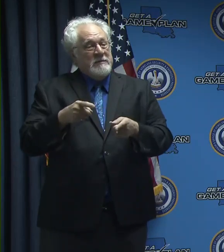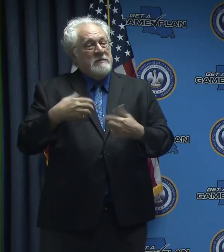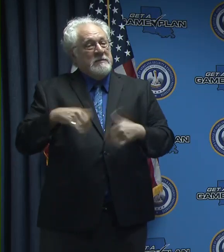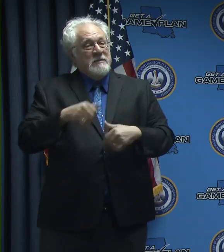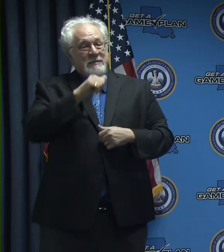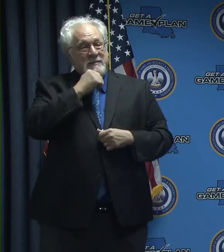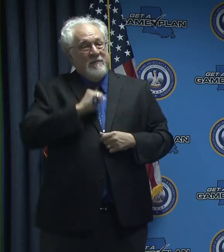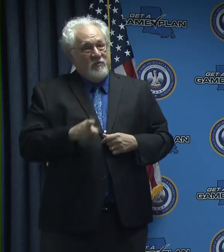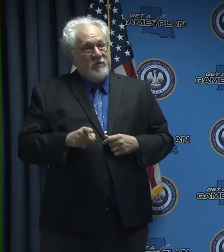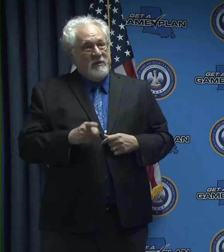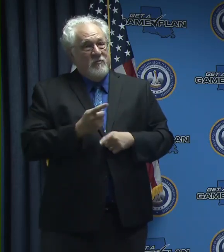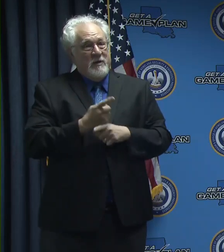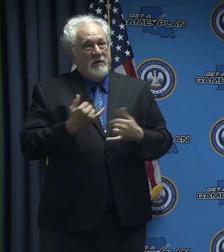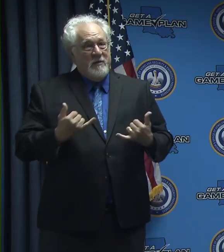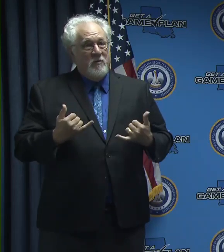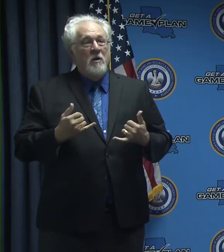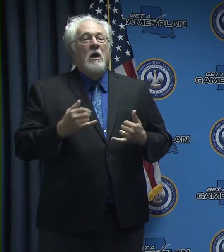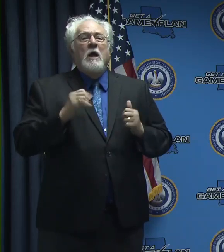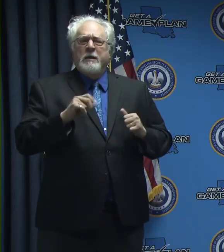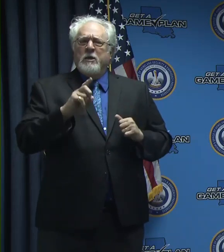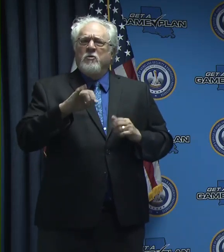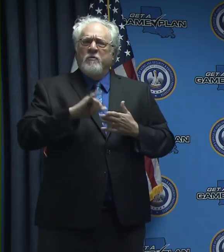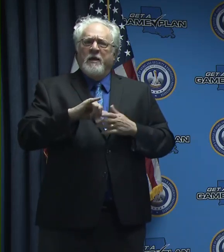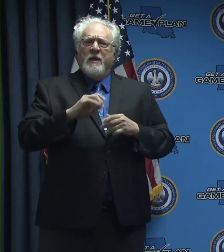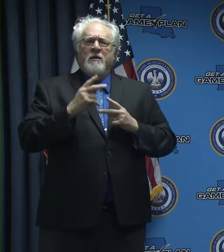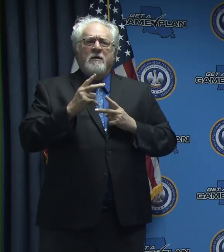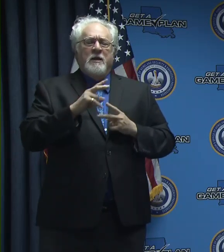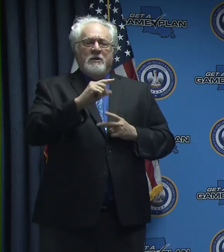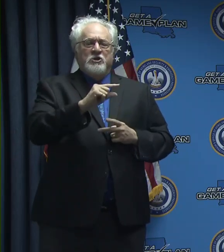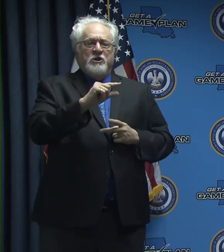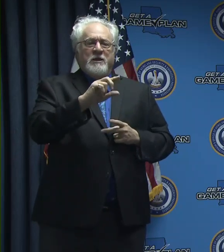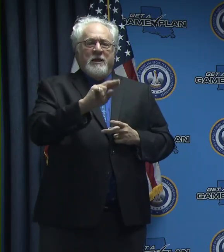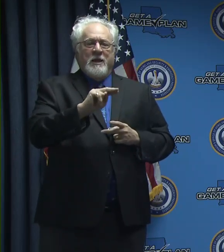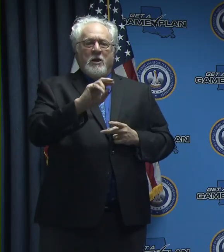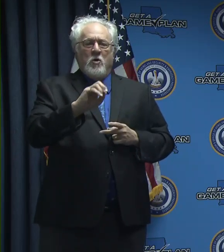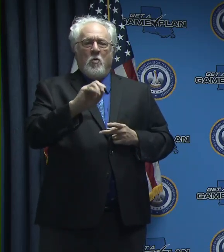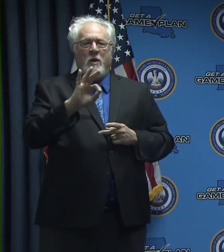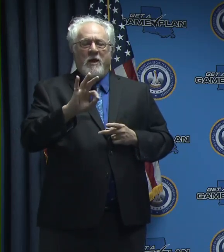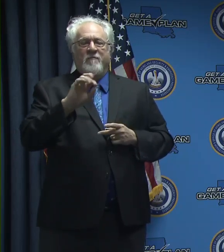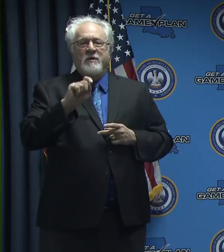that are really suffering right now. So you can do this by visiting